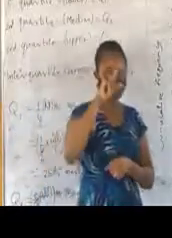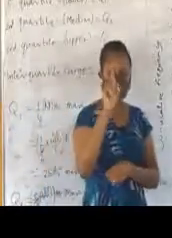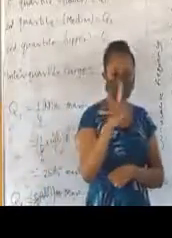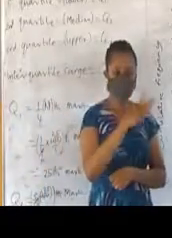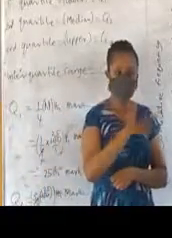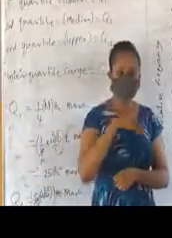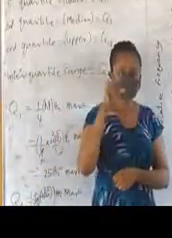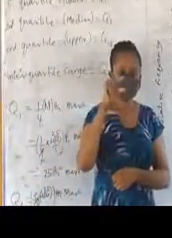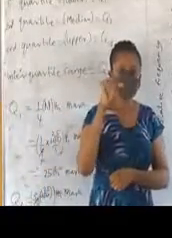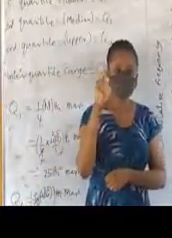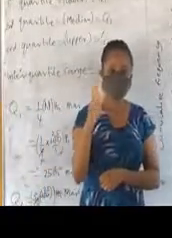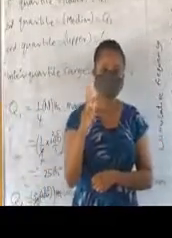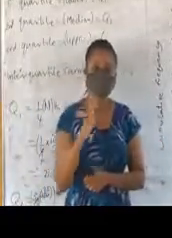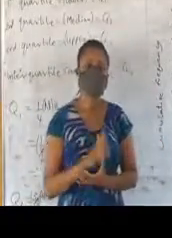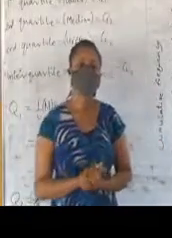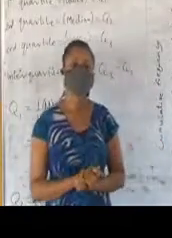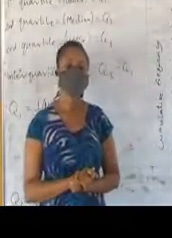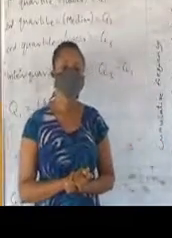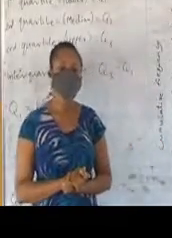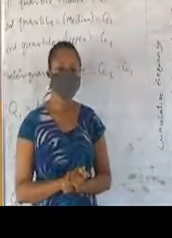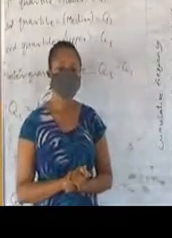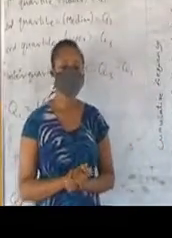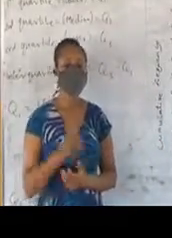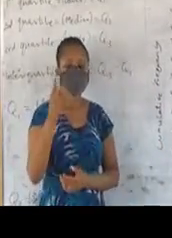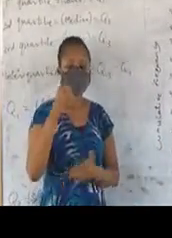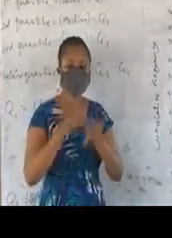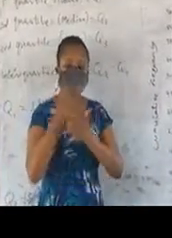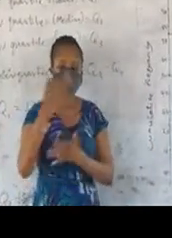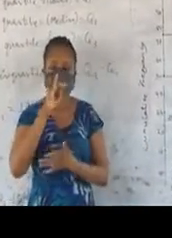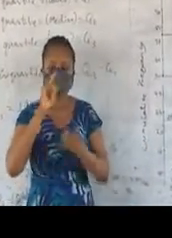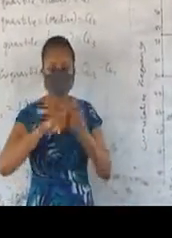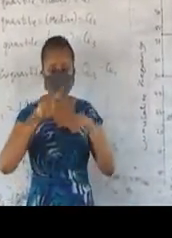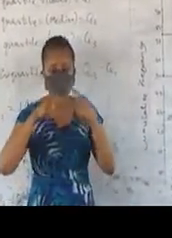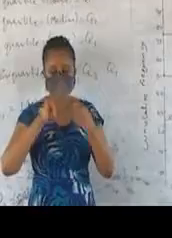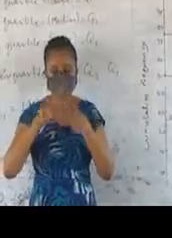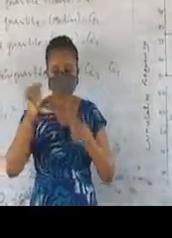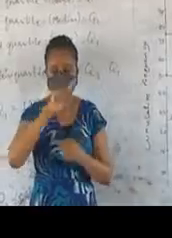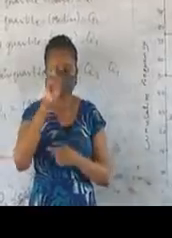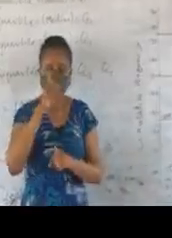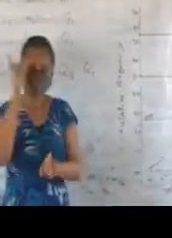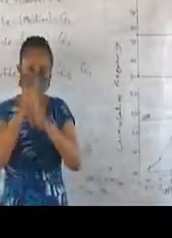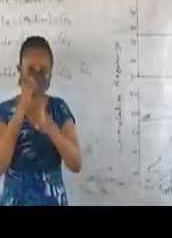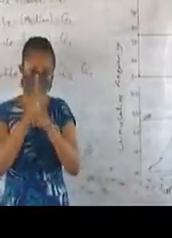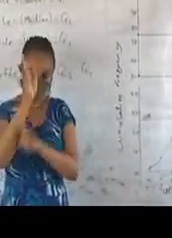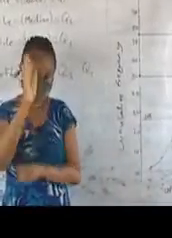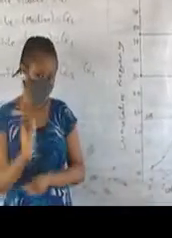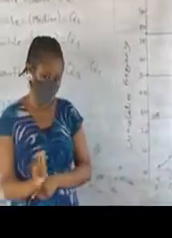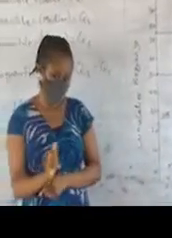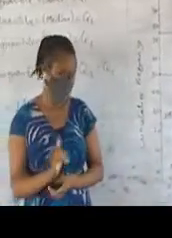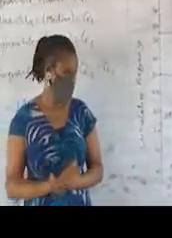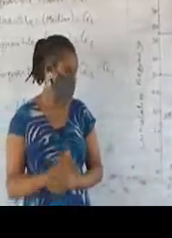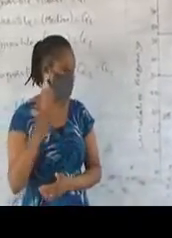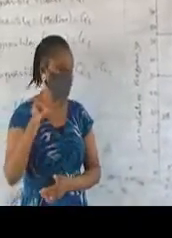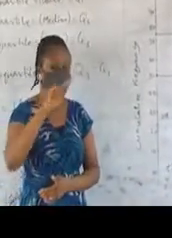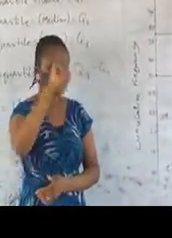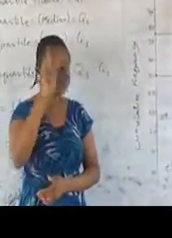Q3. So the next thing is to go to the question properly. We go to the question properly. The